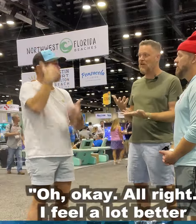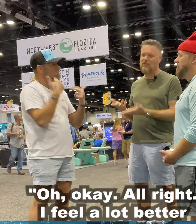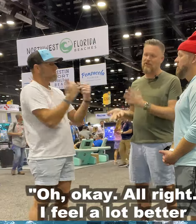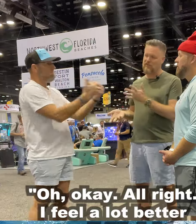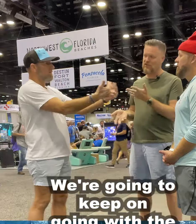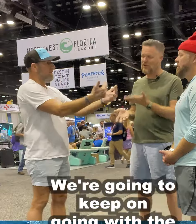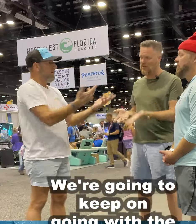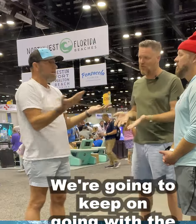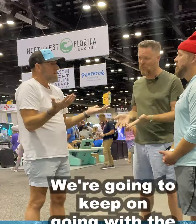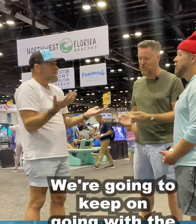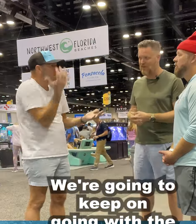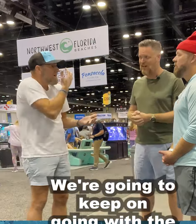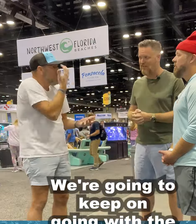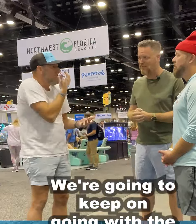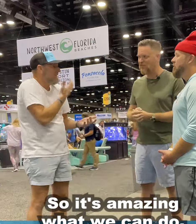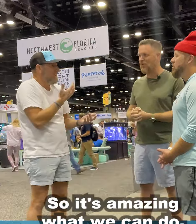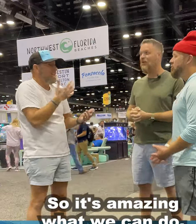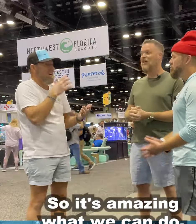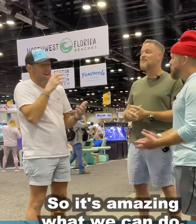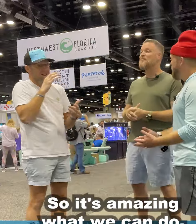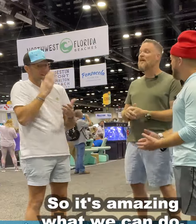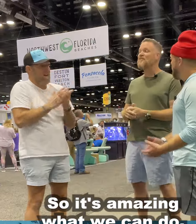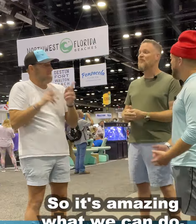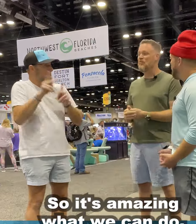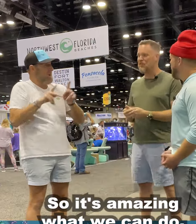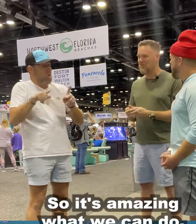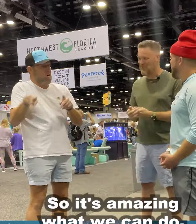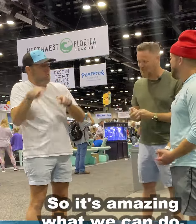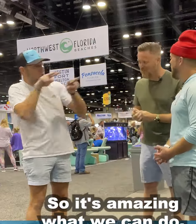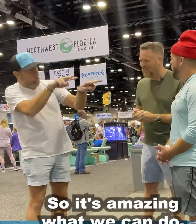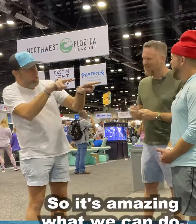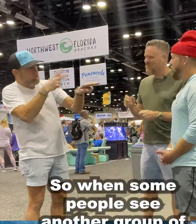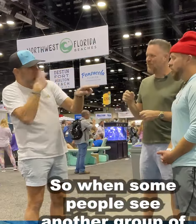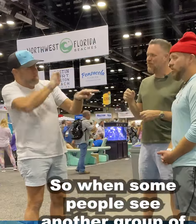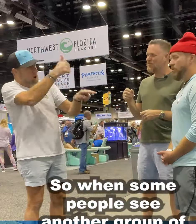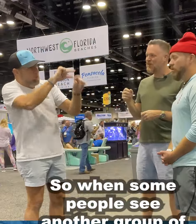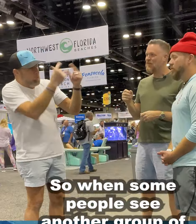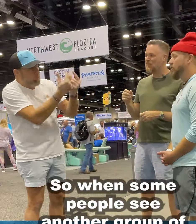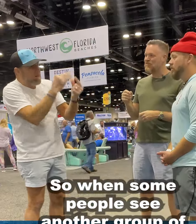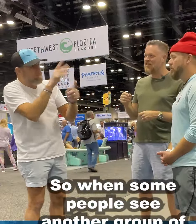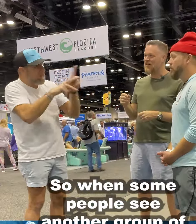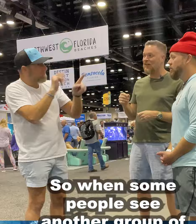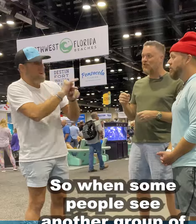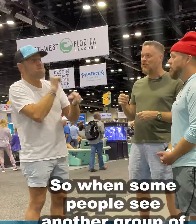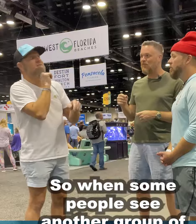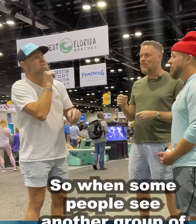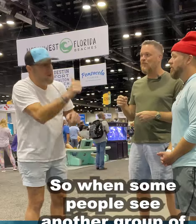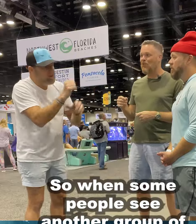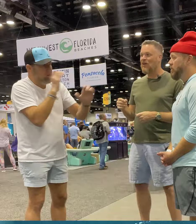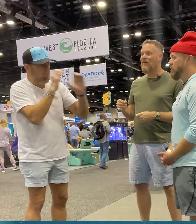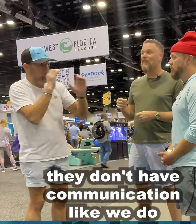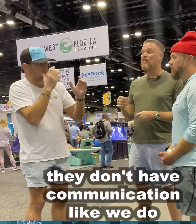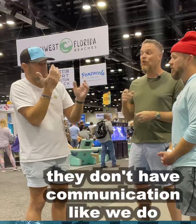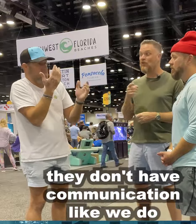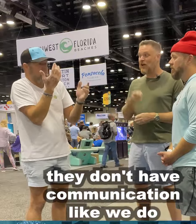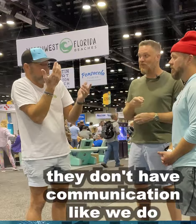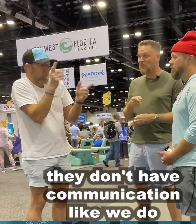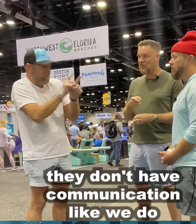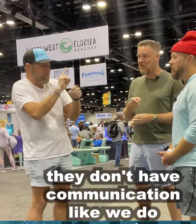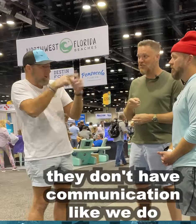now. All right. We're going to keep on going with the dive. So it's amazing what we can do. So when some people see another group of people, they don't have communication